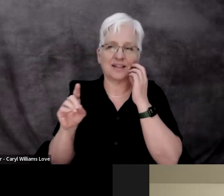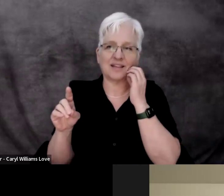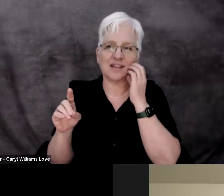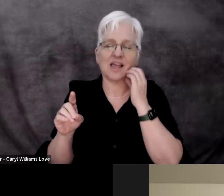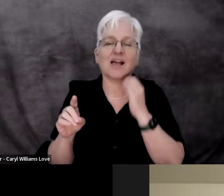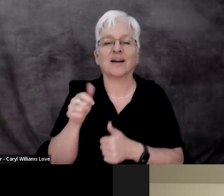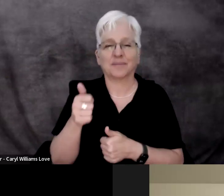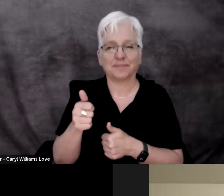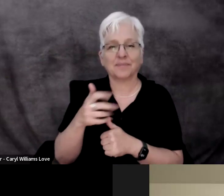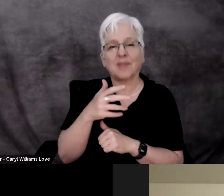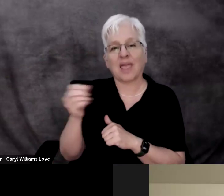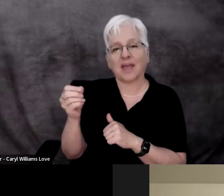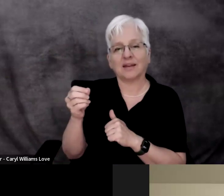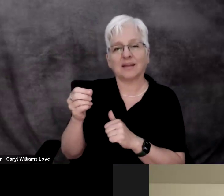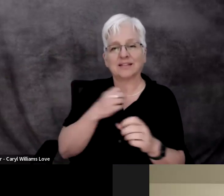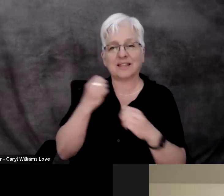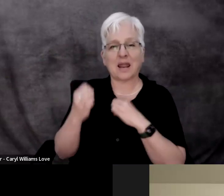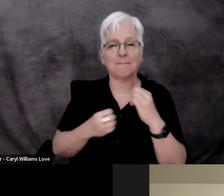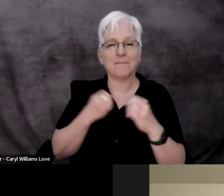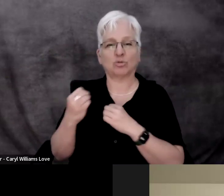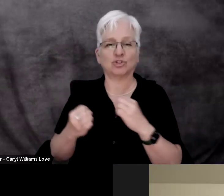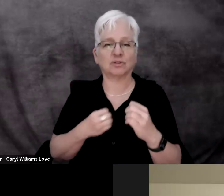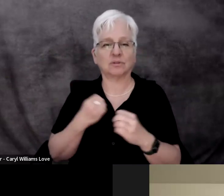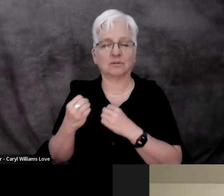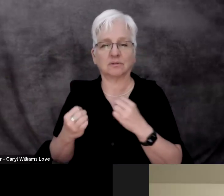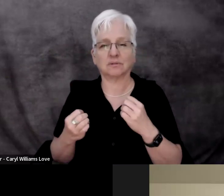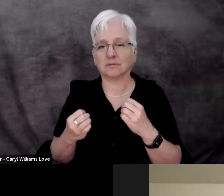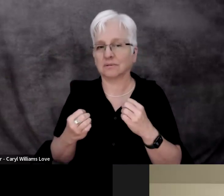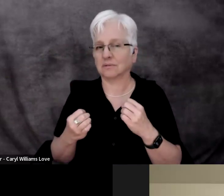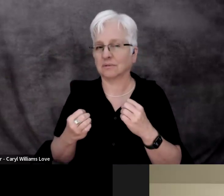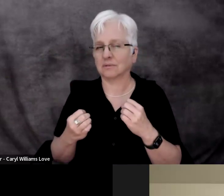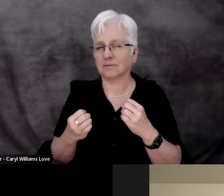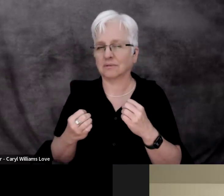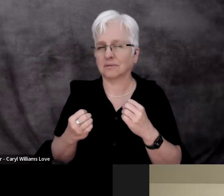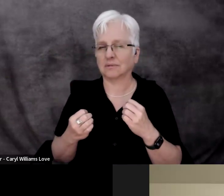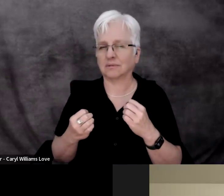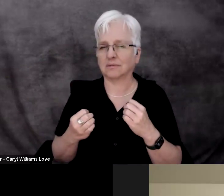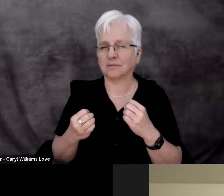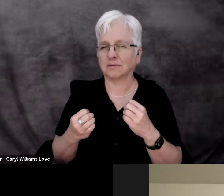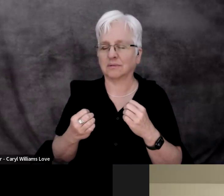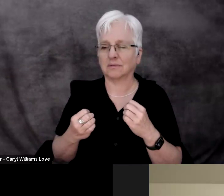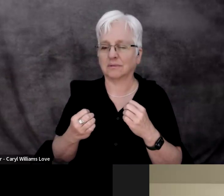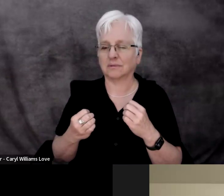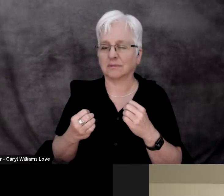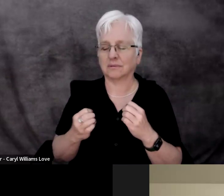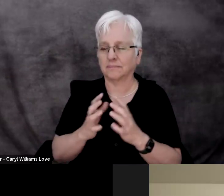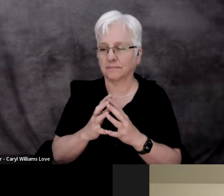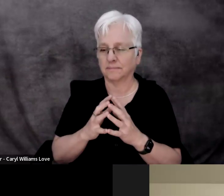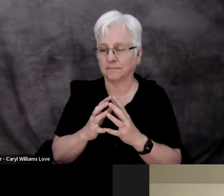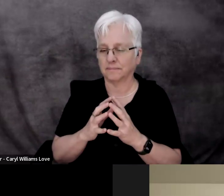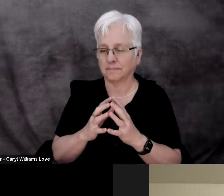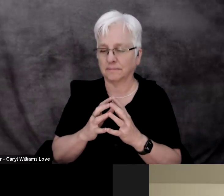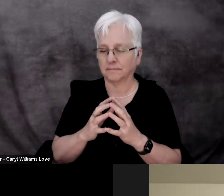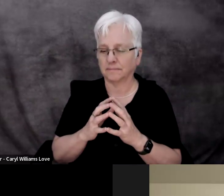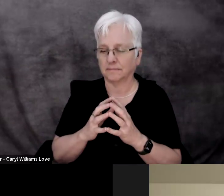been asked to do things over and over. Oh, just go find ABA. Please believe us when you're setting us down a rabbit hole. And yes, these services exist, but we can't